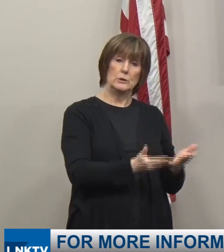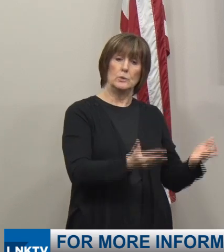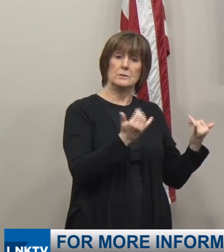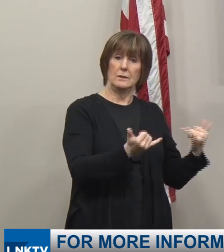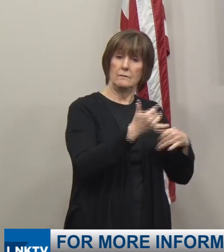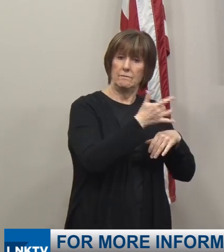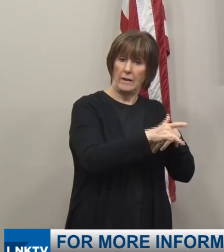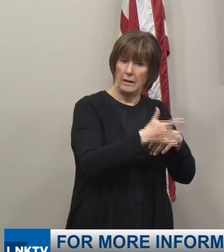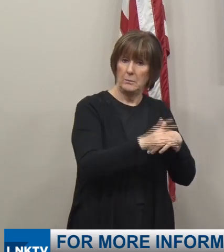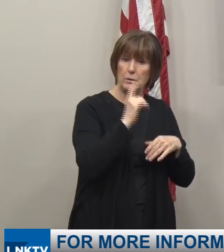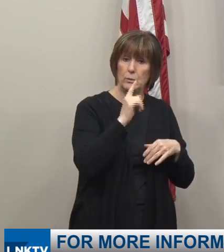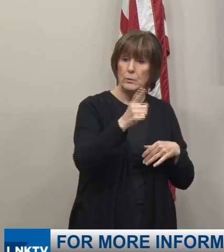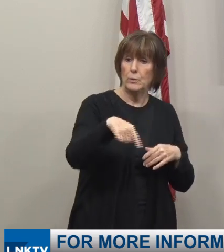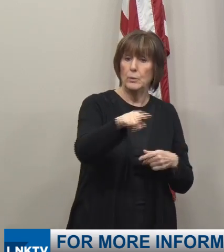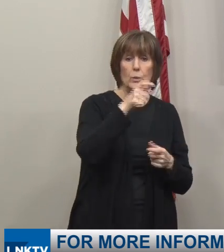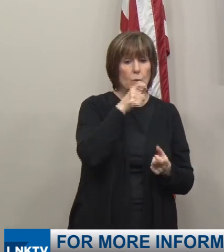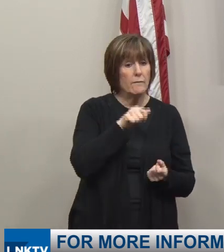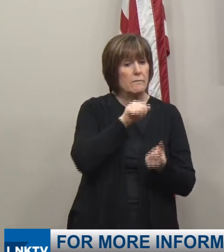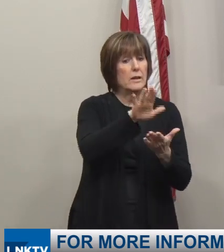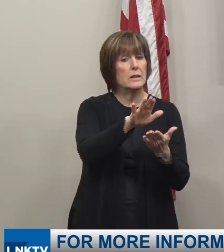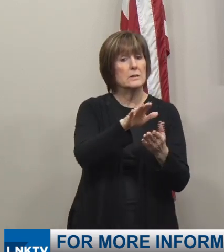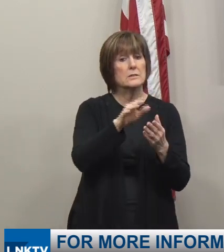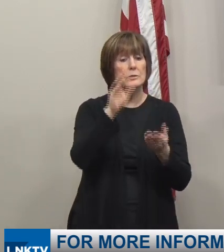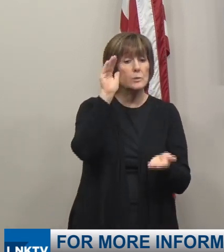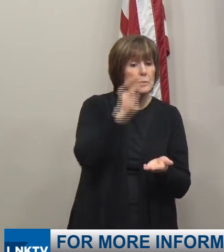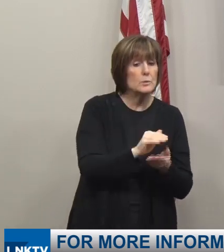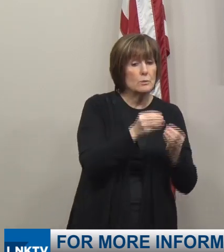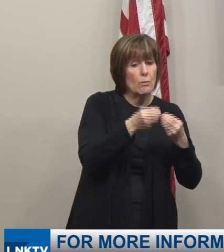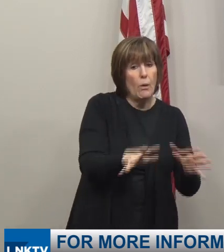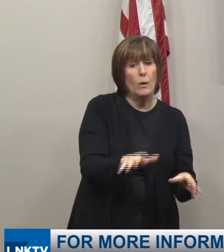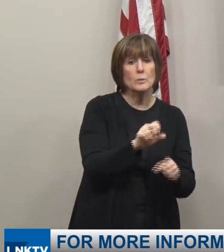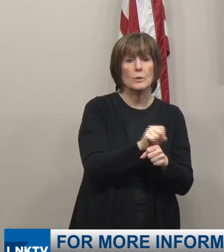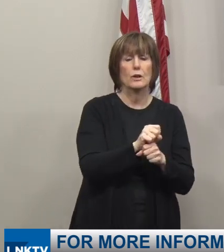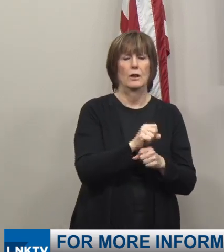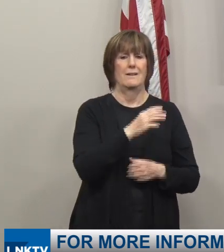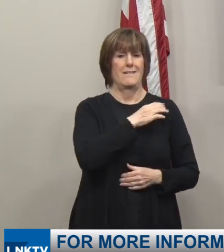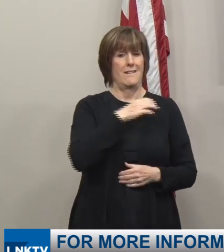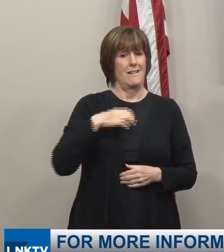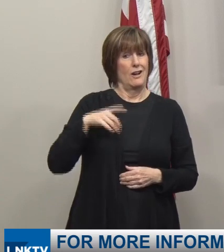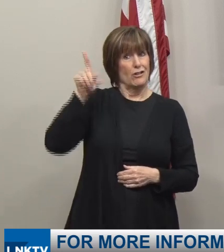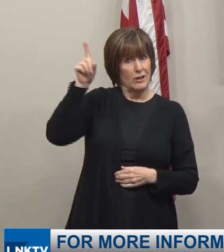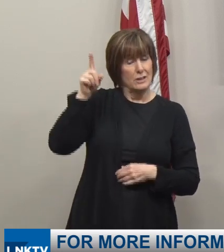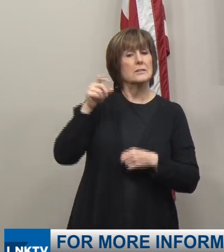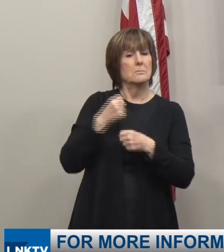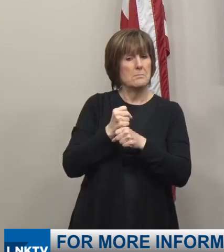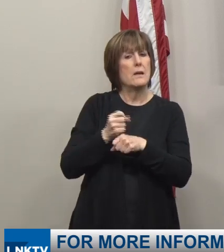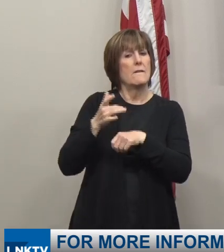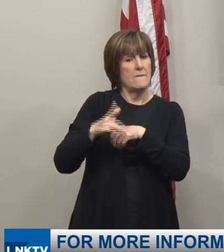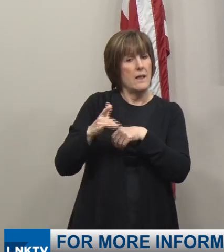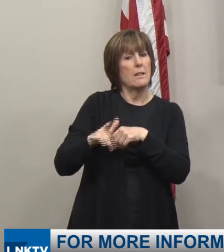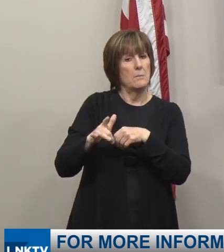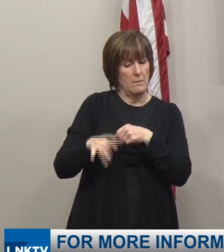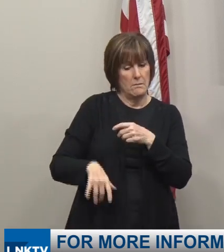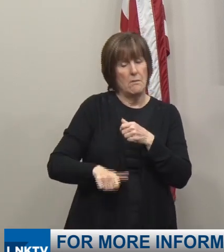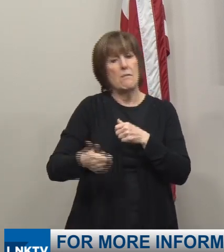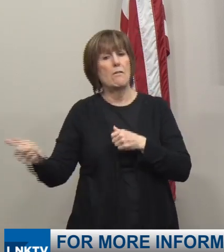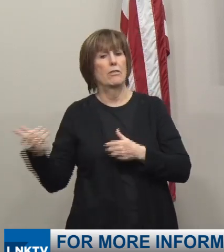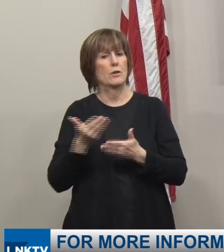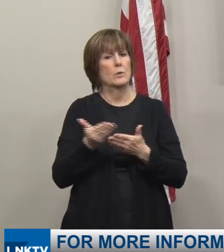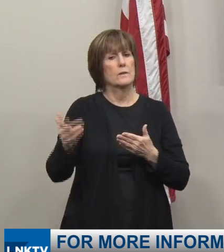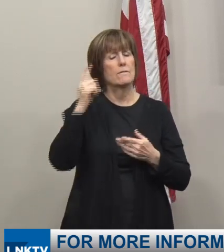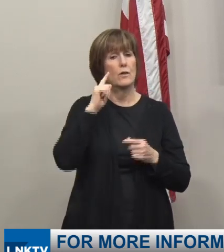now available to those facing reduced or lost work, Congress has made available additional resources to